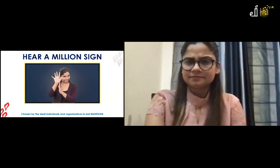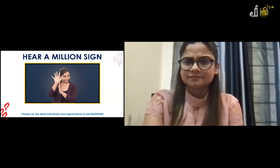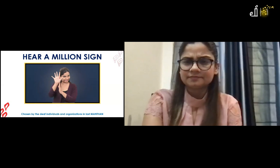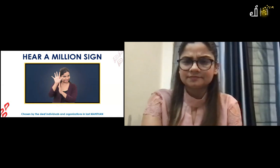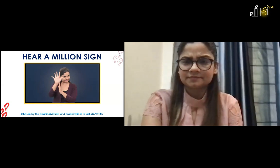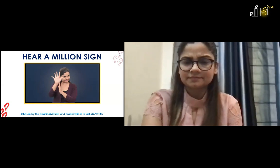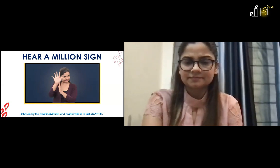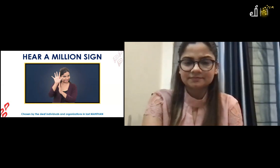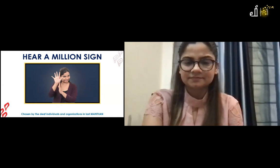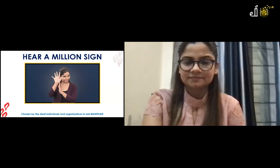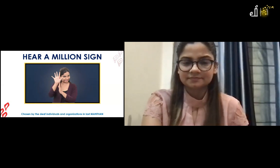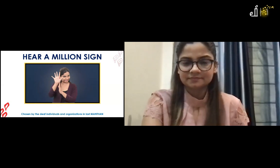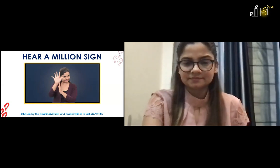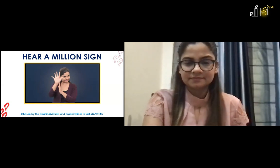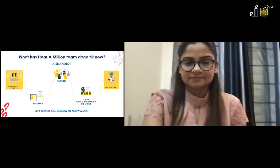Next slide.